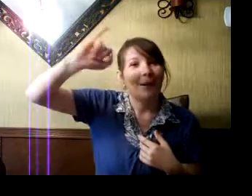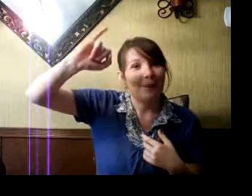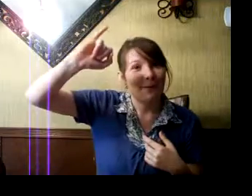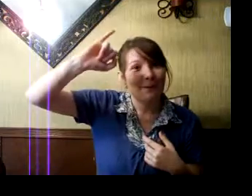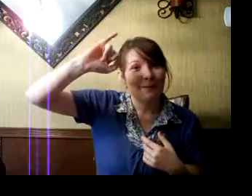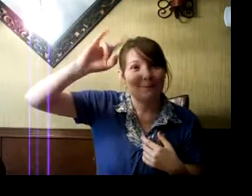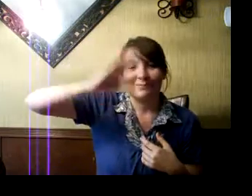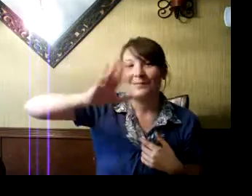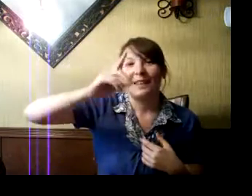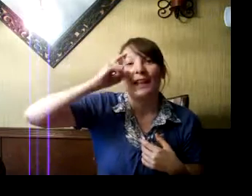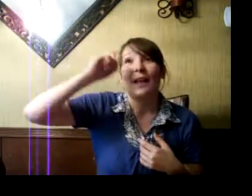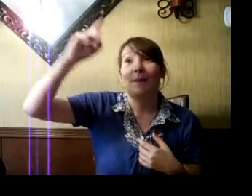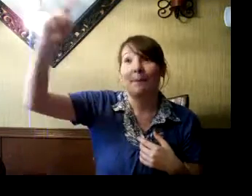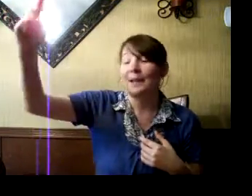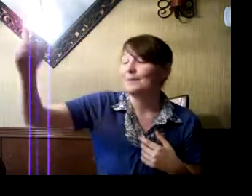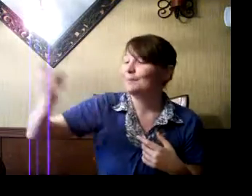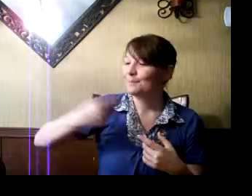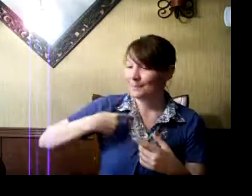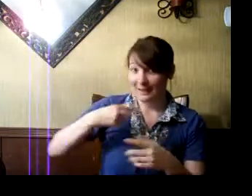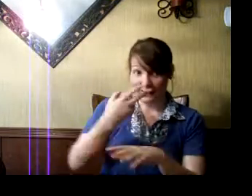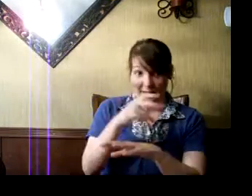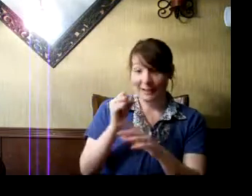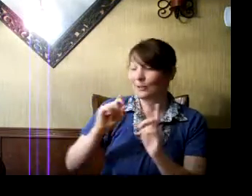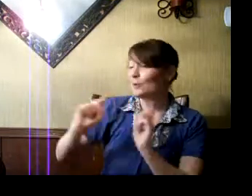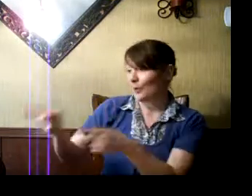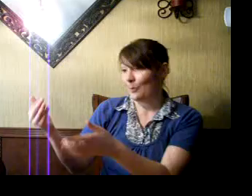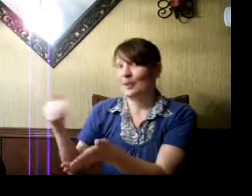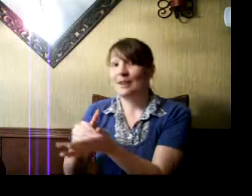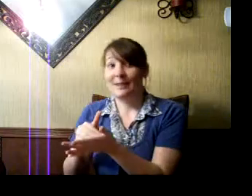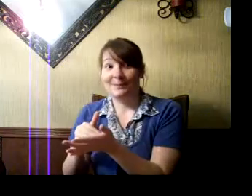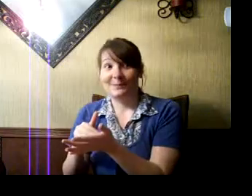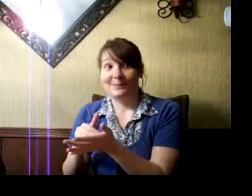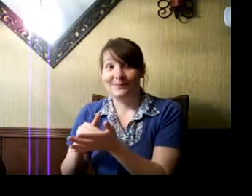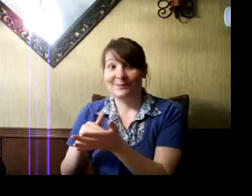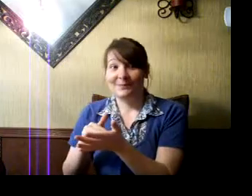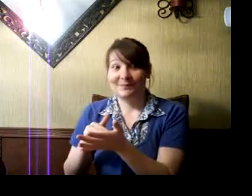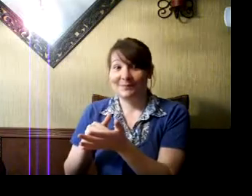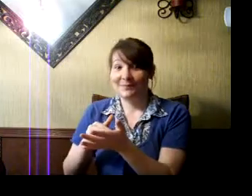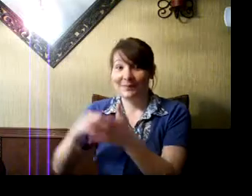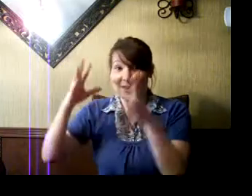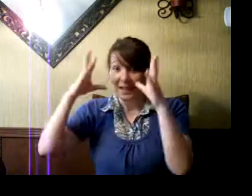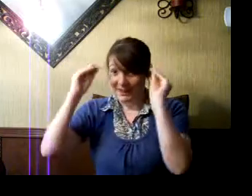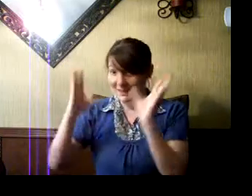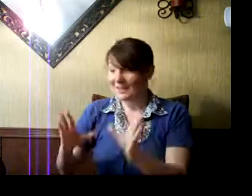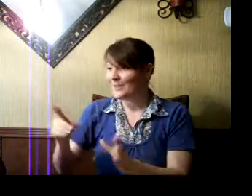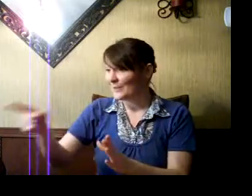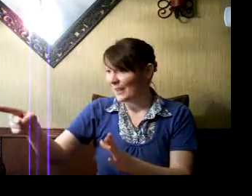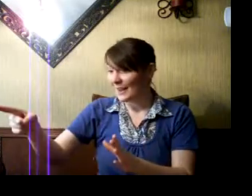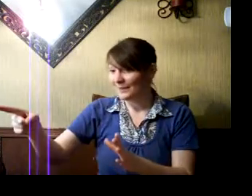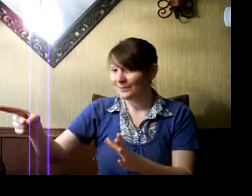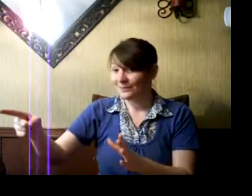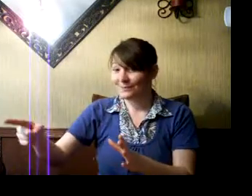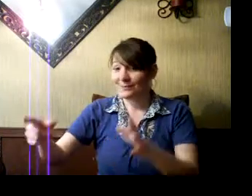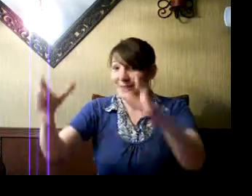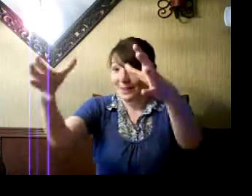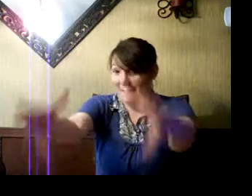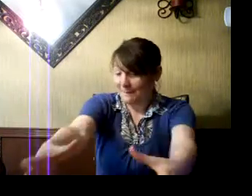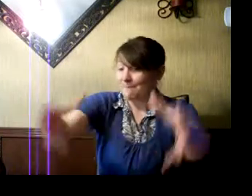teachers, which has been done, by the way? Okay, well, we're going to get all excited about the structure of the intellect, and we go through a song and dance about presenting